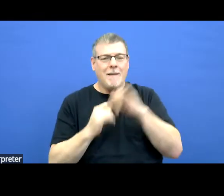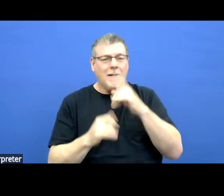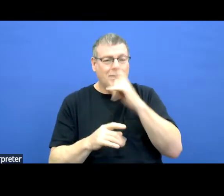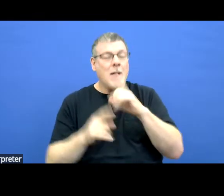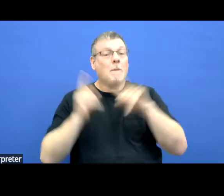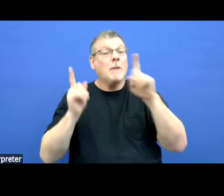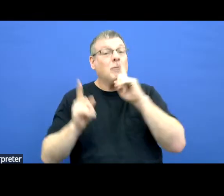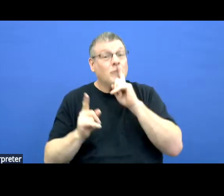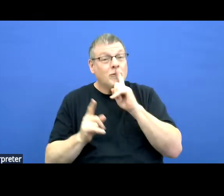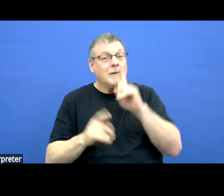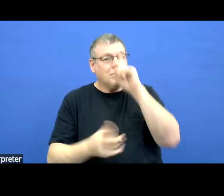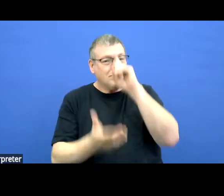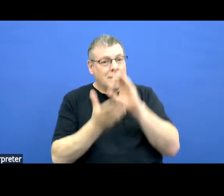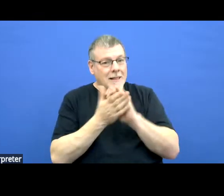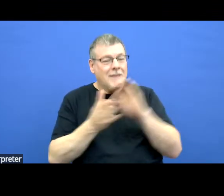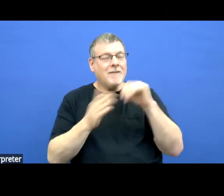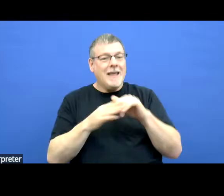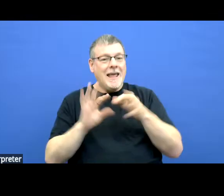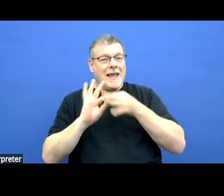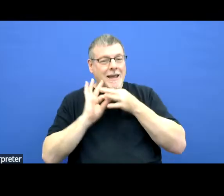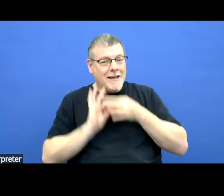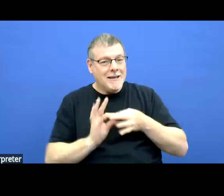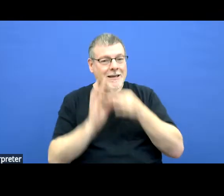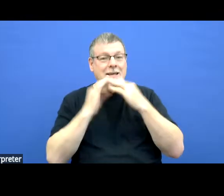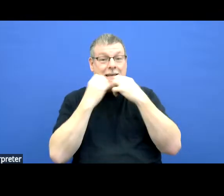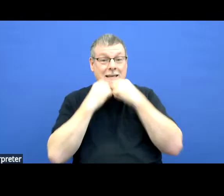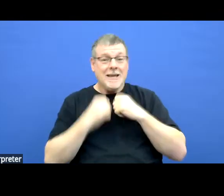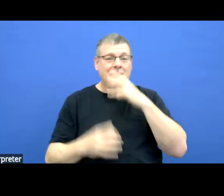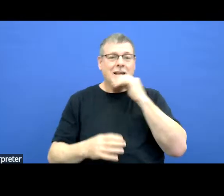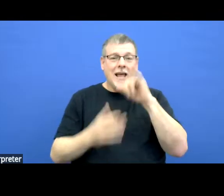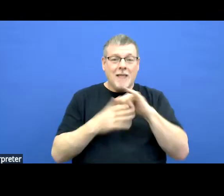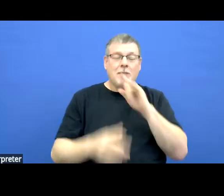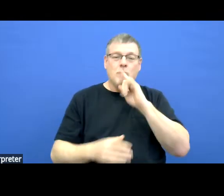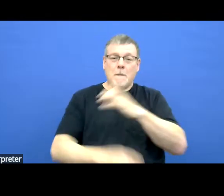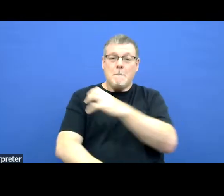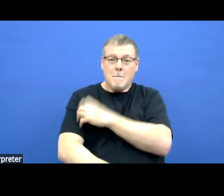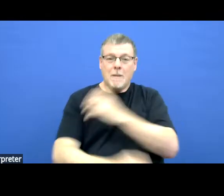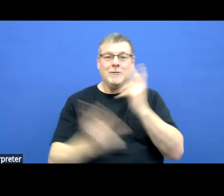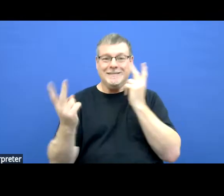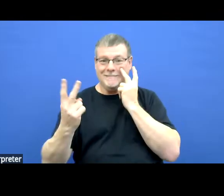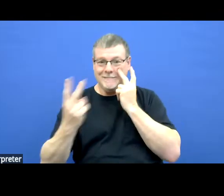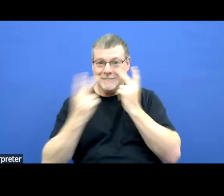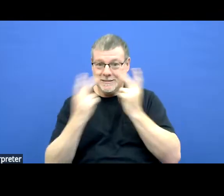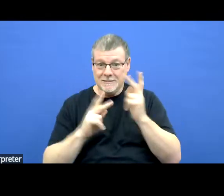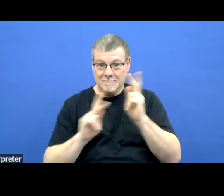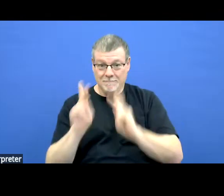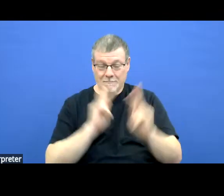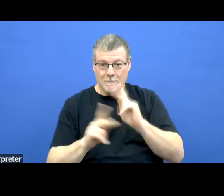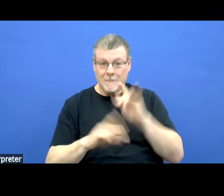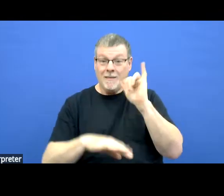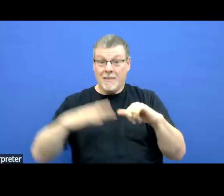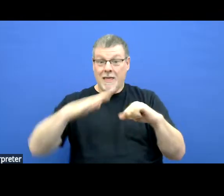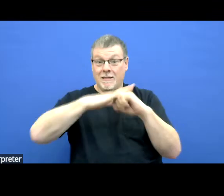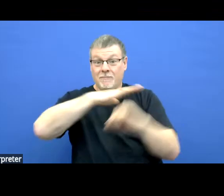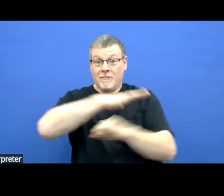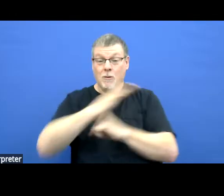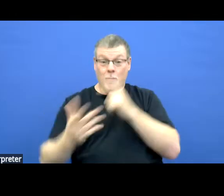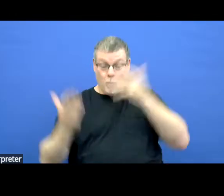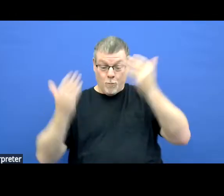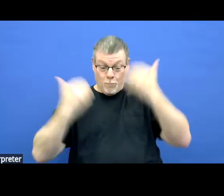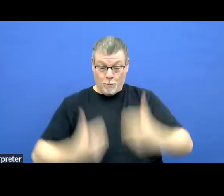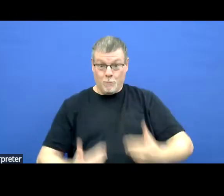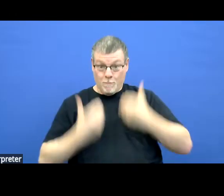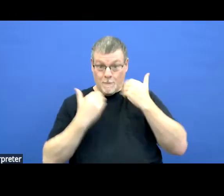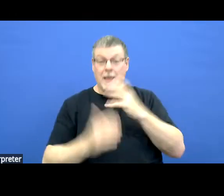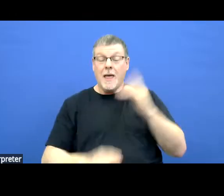deep belief in care, connection, and the quiet power of truly seeing people. That is the foundation of who I am and the